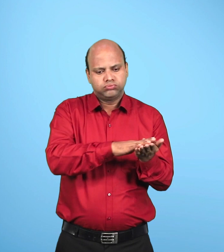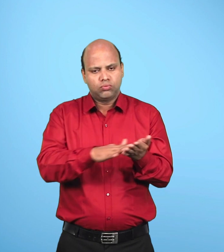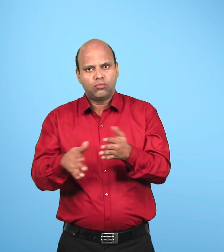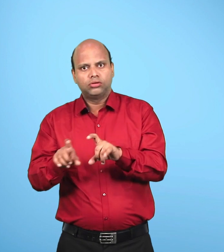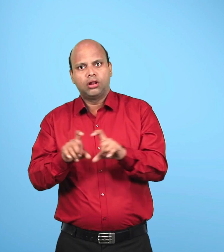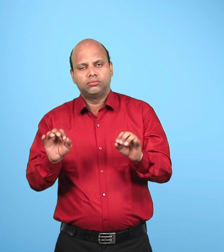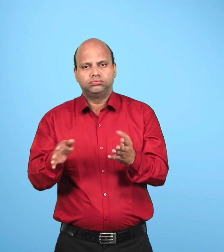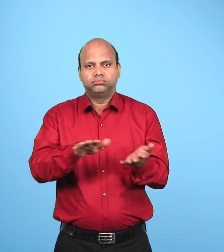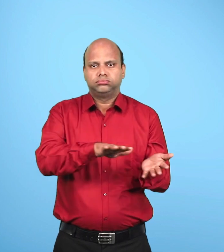damaging them.